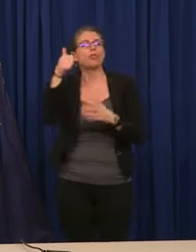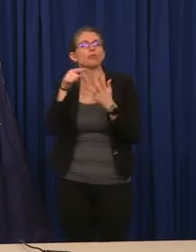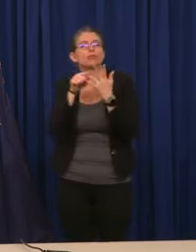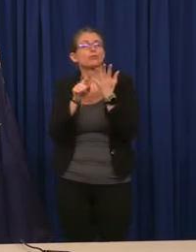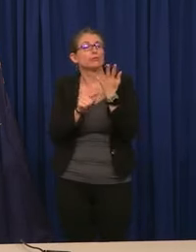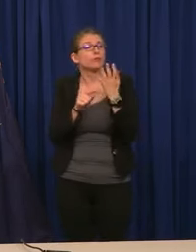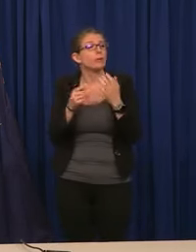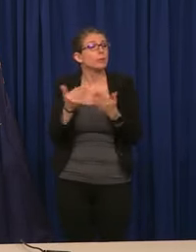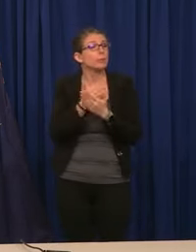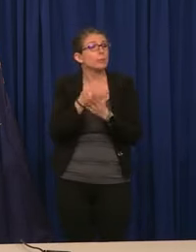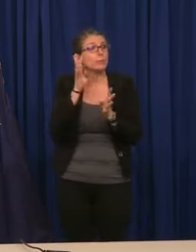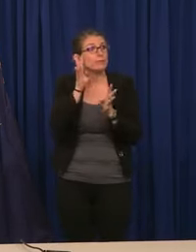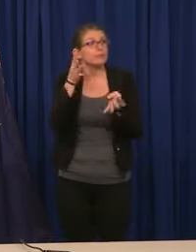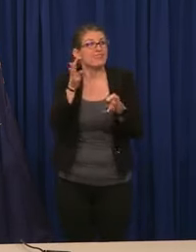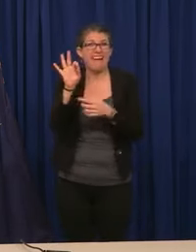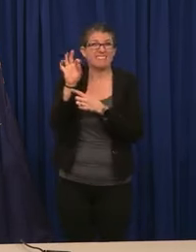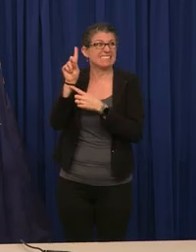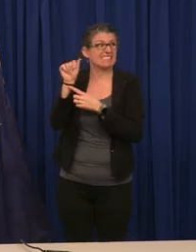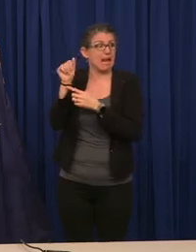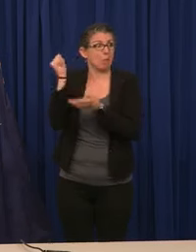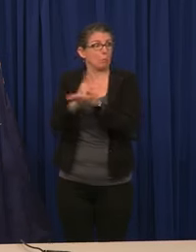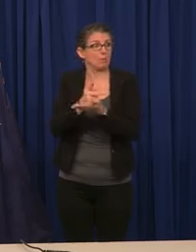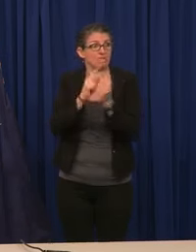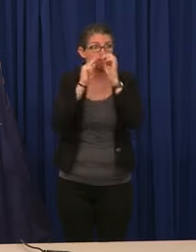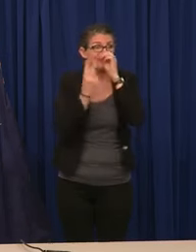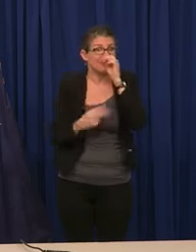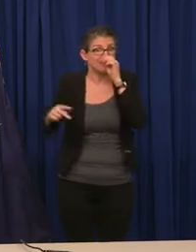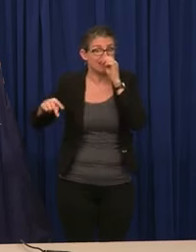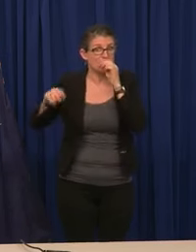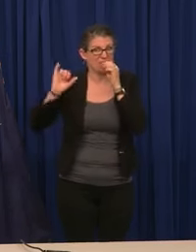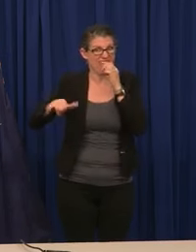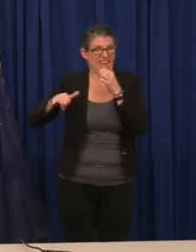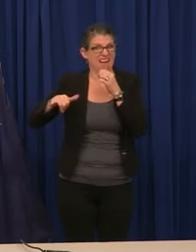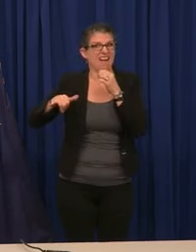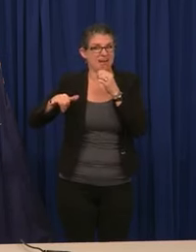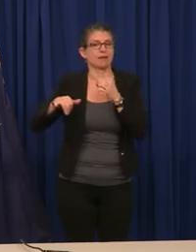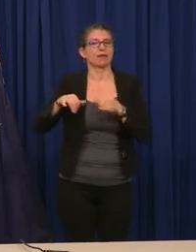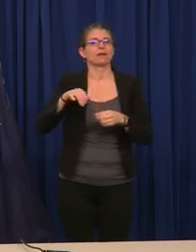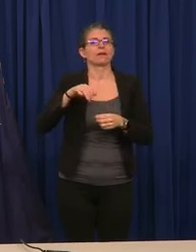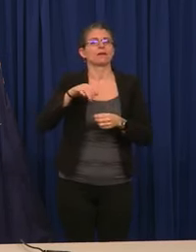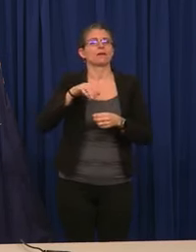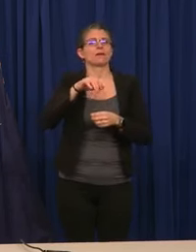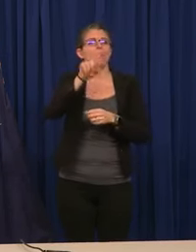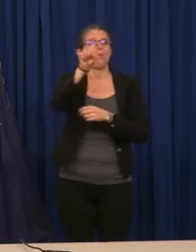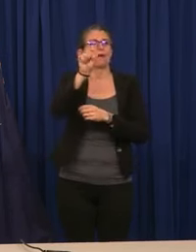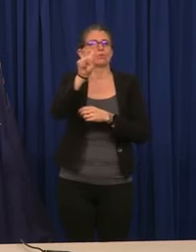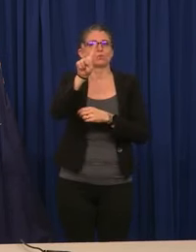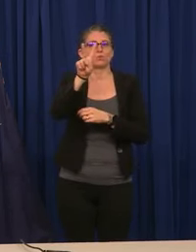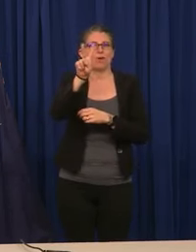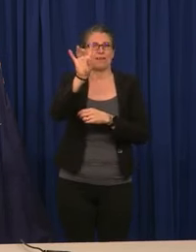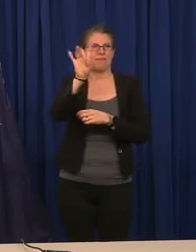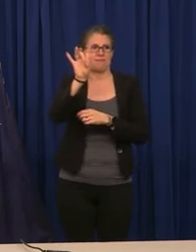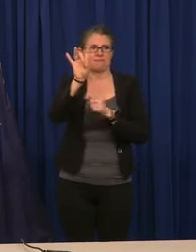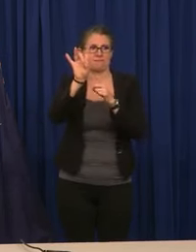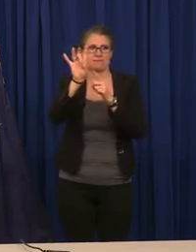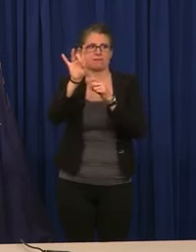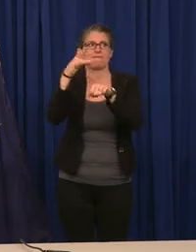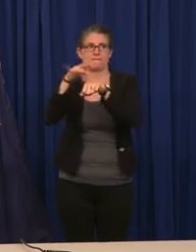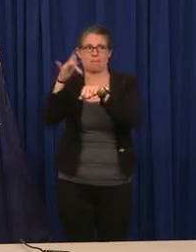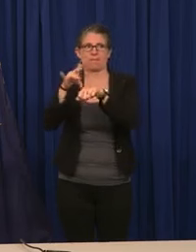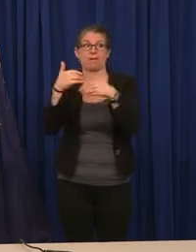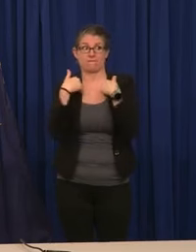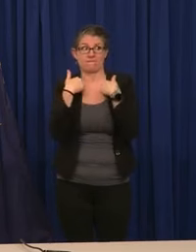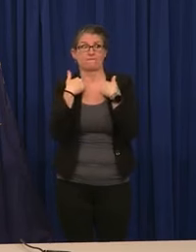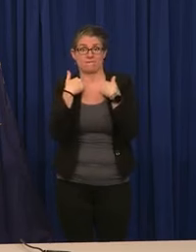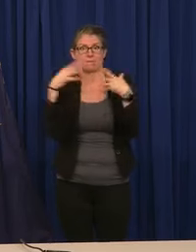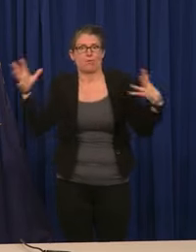by the US FDA, there are approximately 128 that are available. You may have noticed